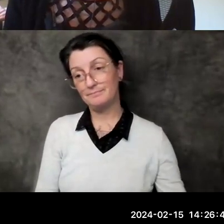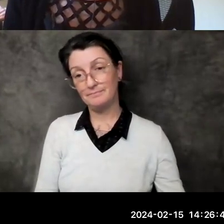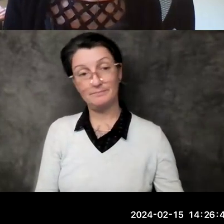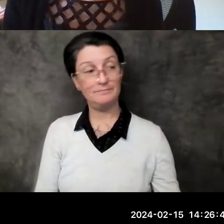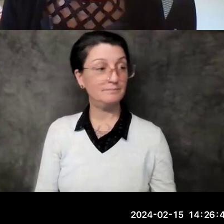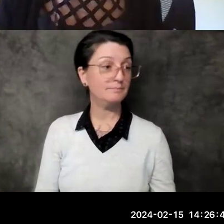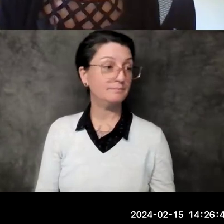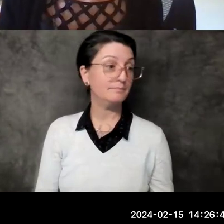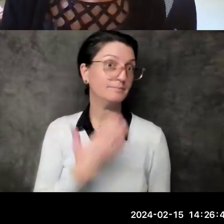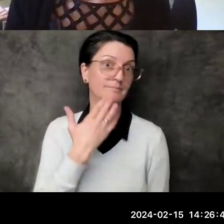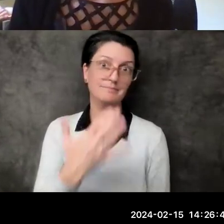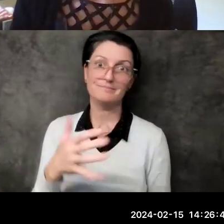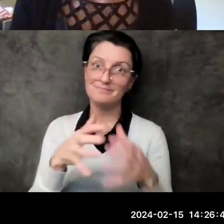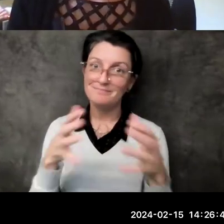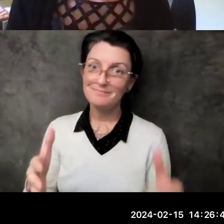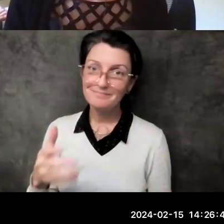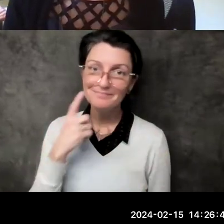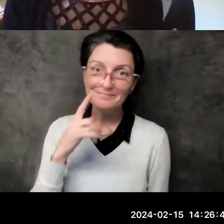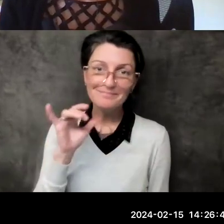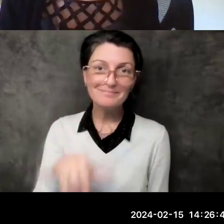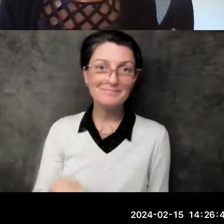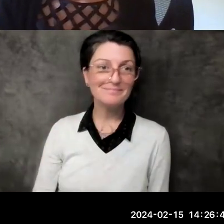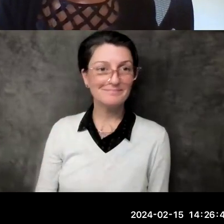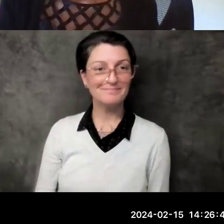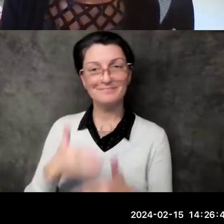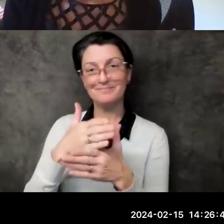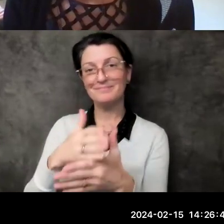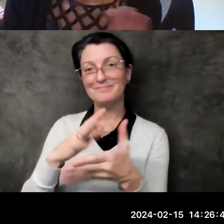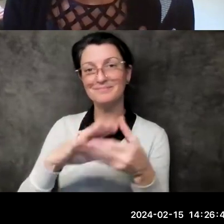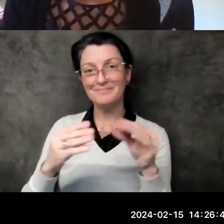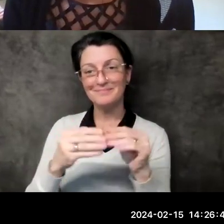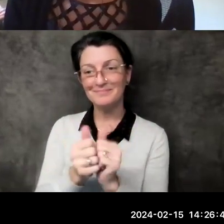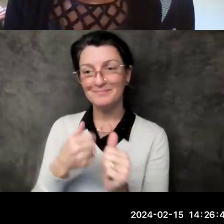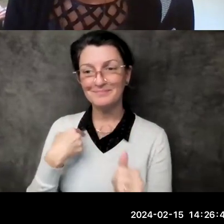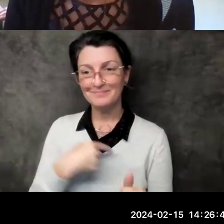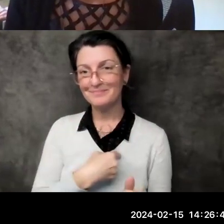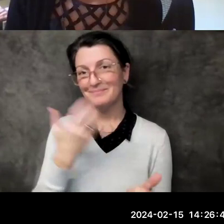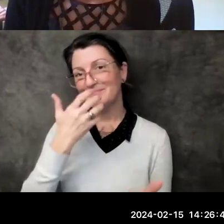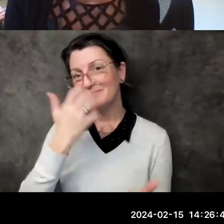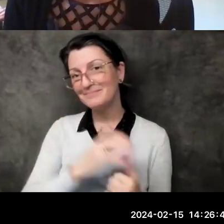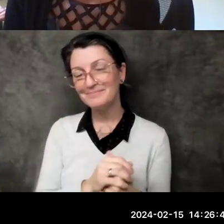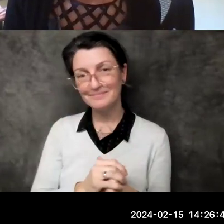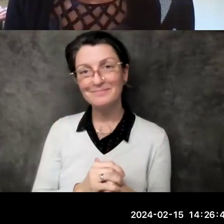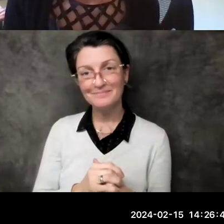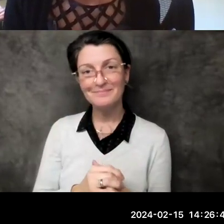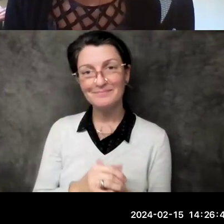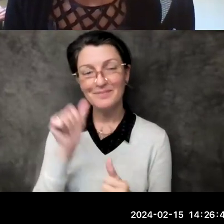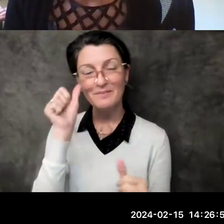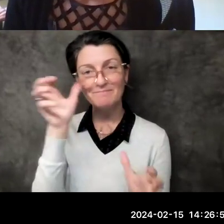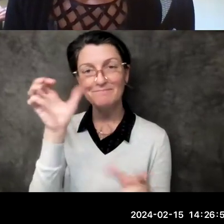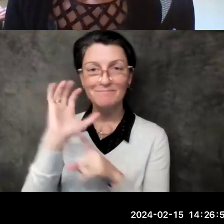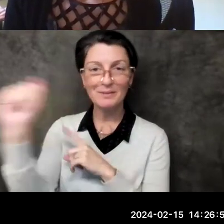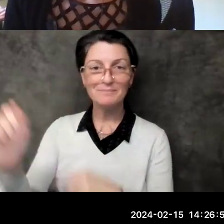Yes, thank you. Thank you so much for sharing those stories with us and kind of the Yeah. overarching advice. That was phenomenal. Thank